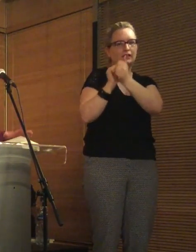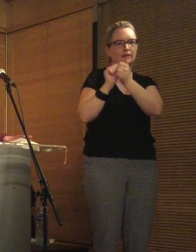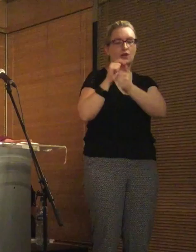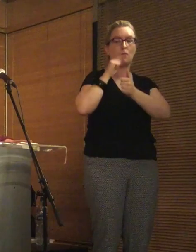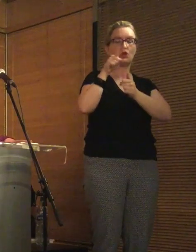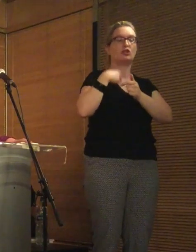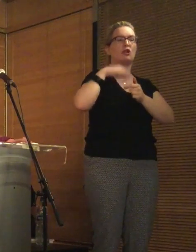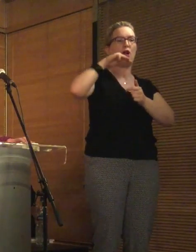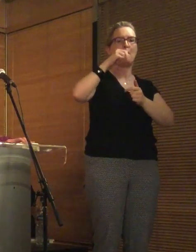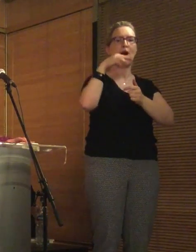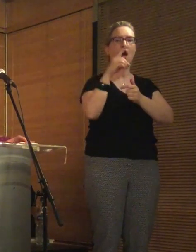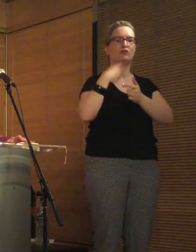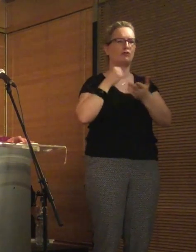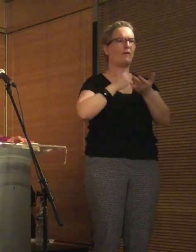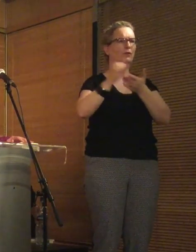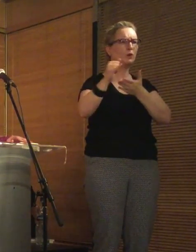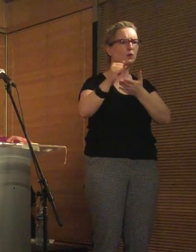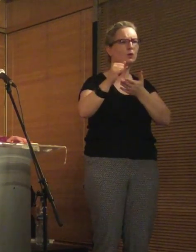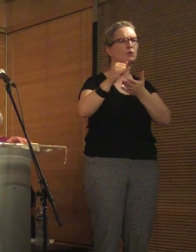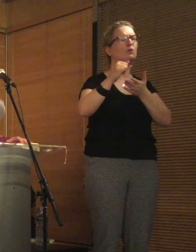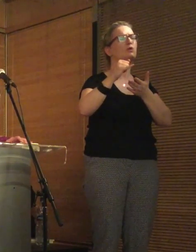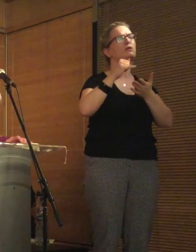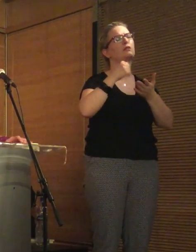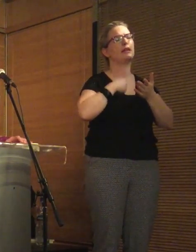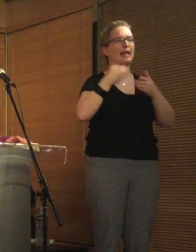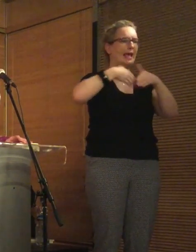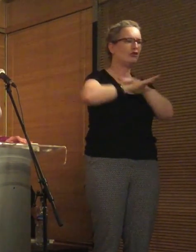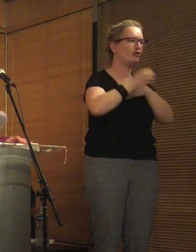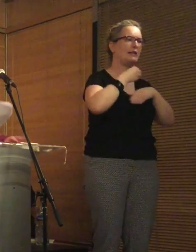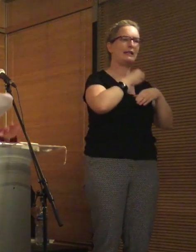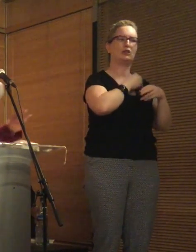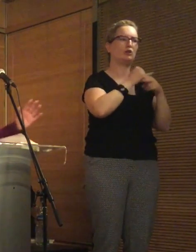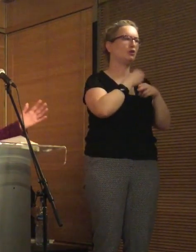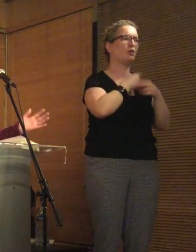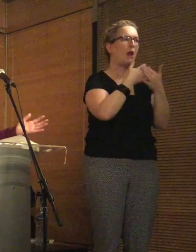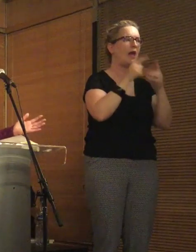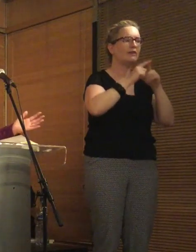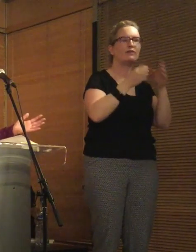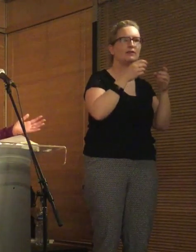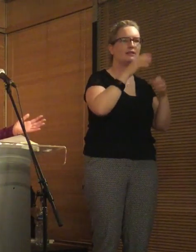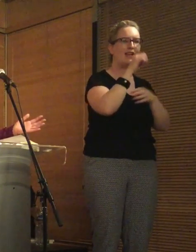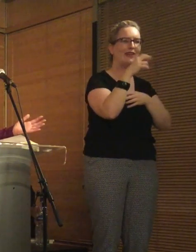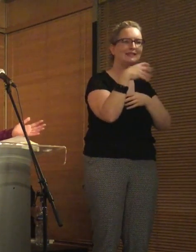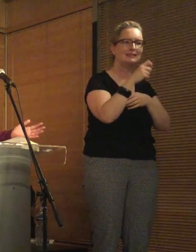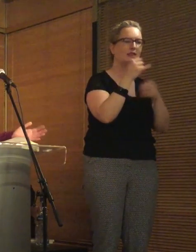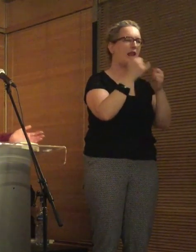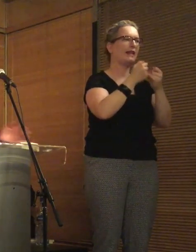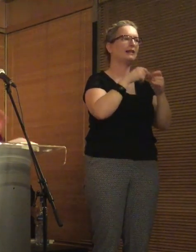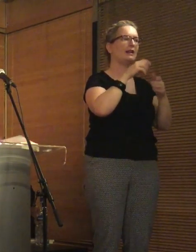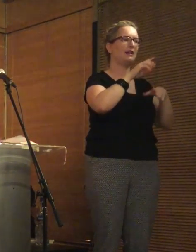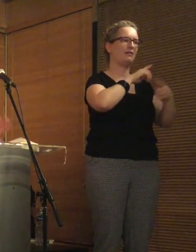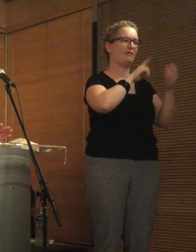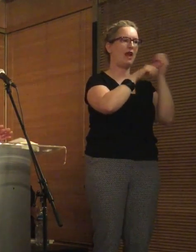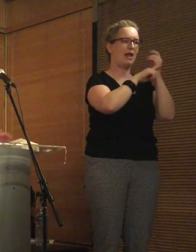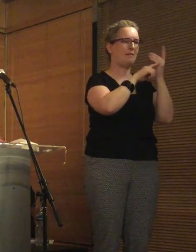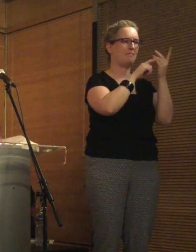entry to any of the cultural revival events or the National Land League or any of the political organizations because